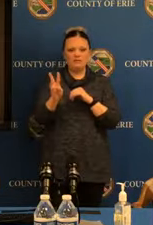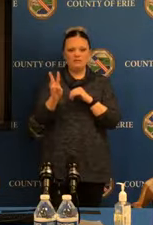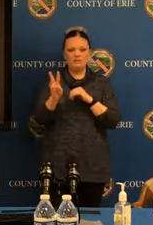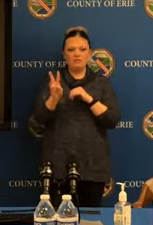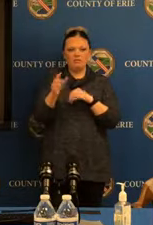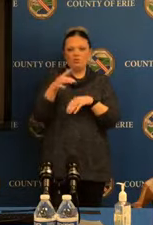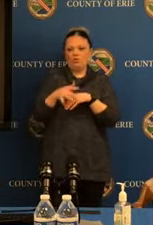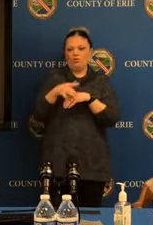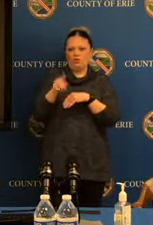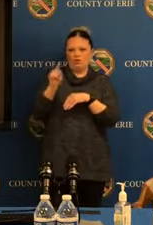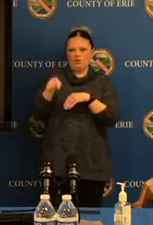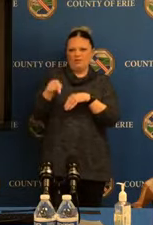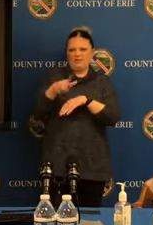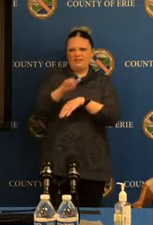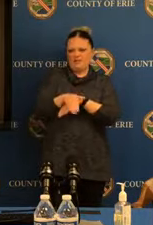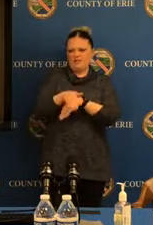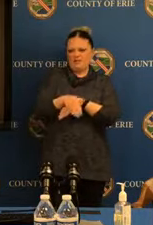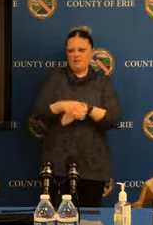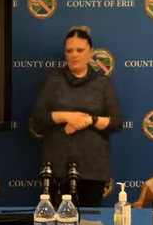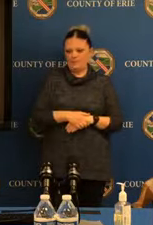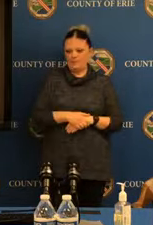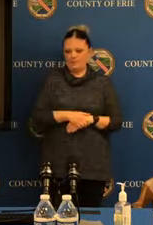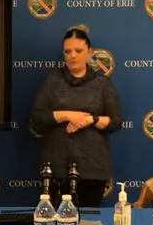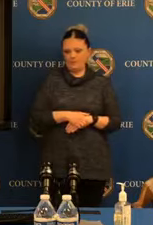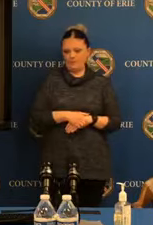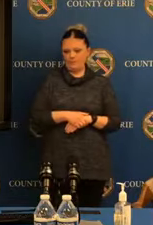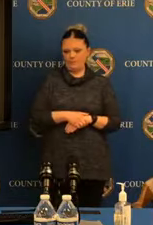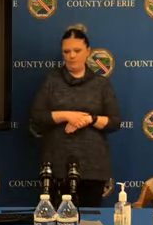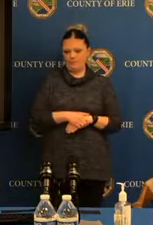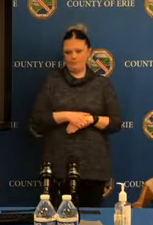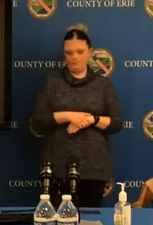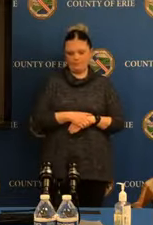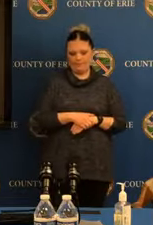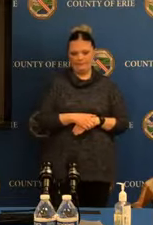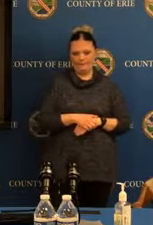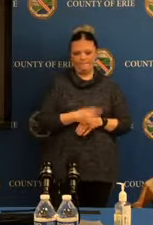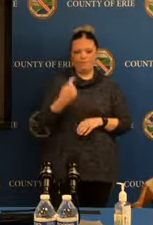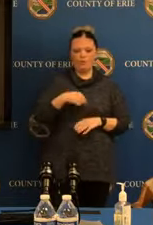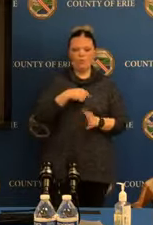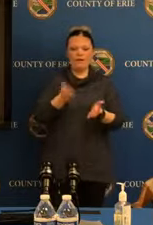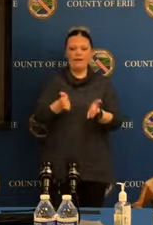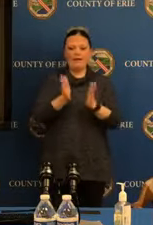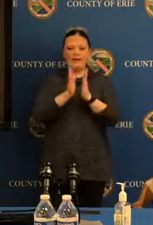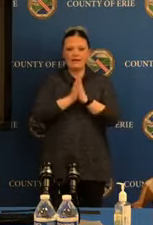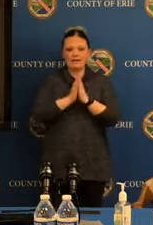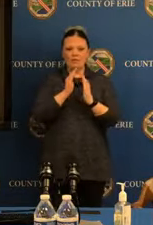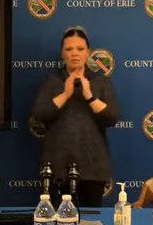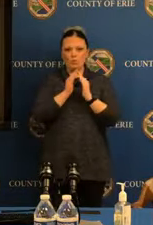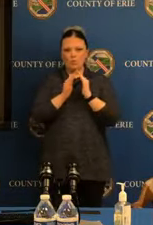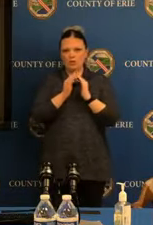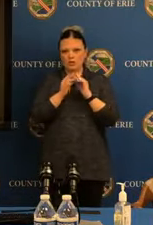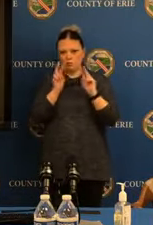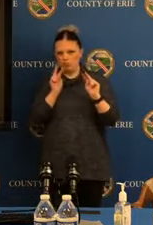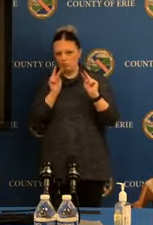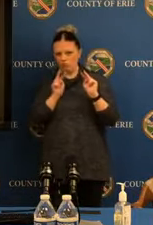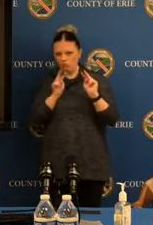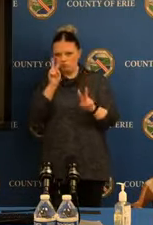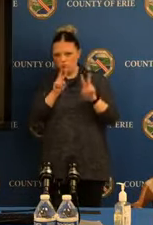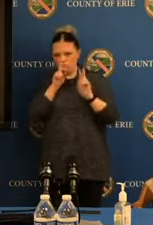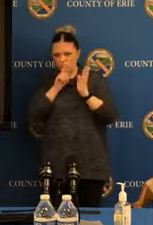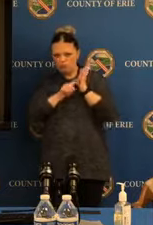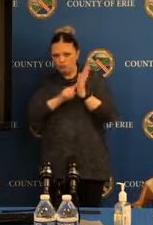early in the evening. Next. So we're asking the community to monitor themselves for signs